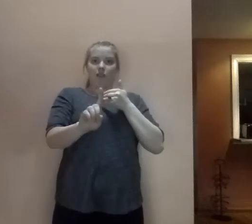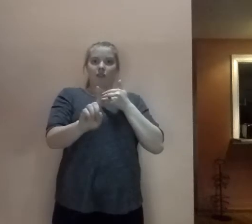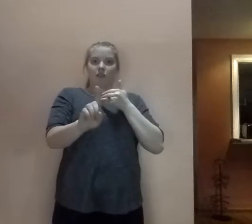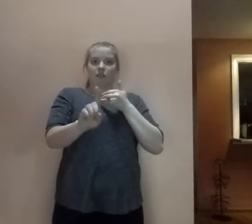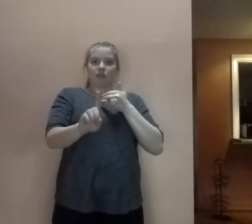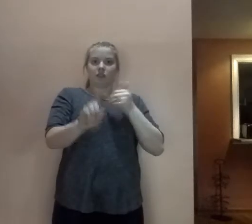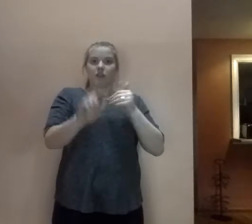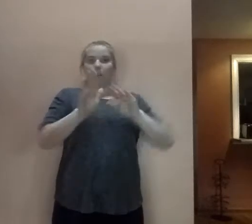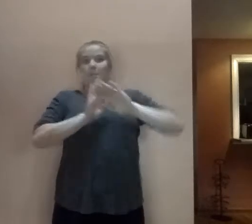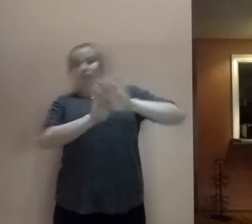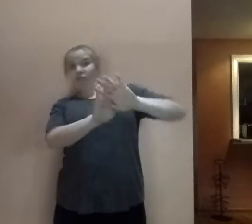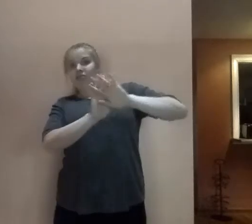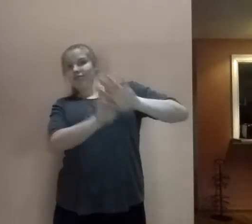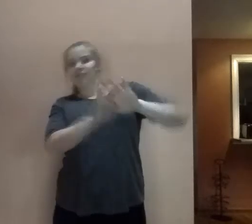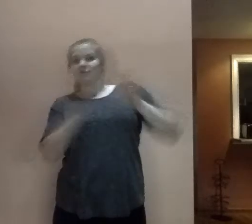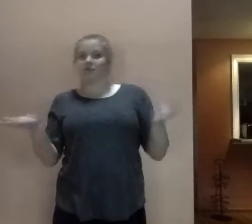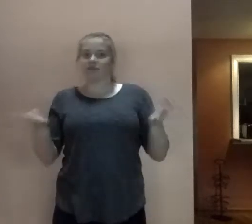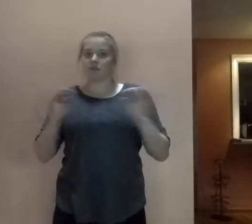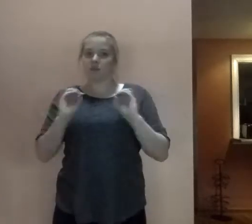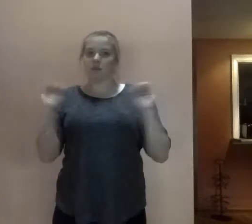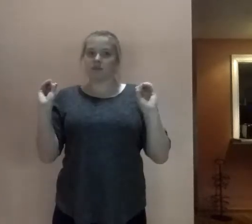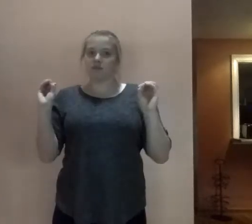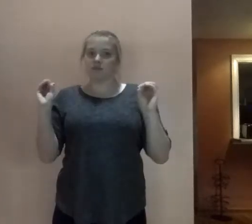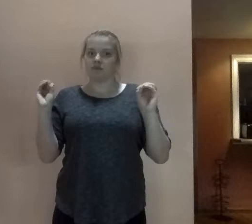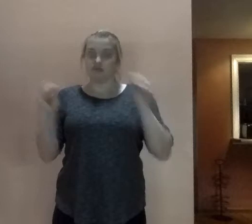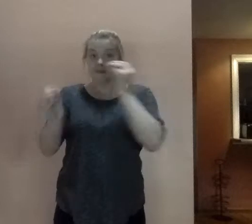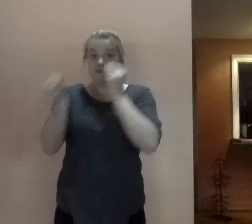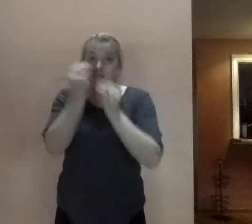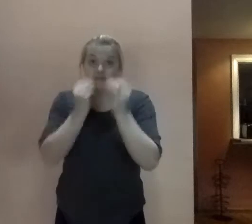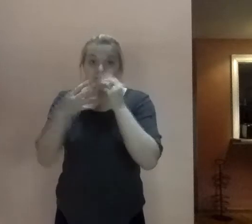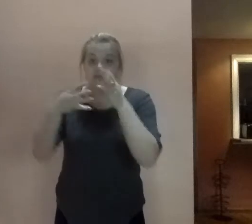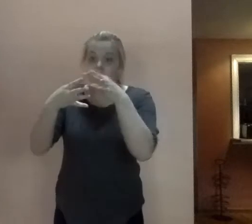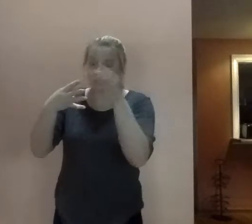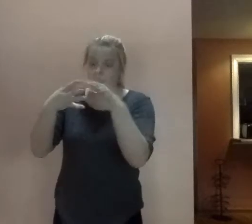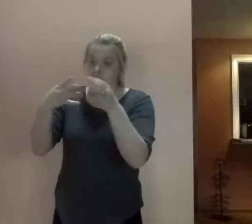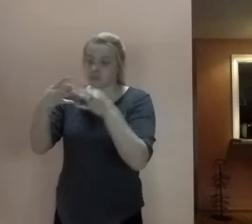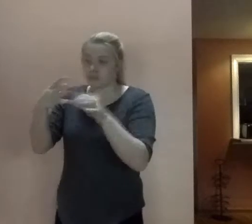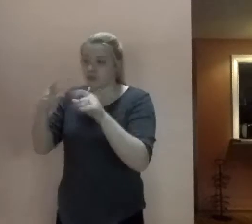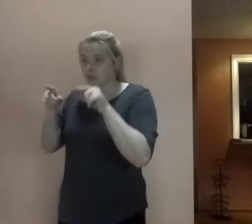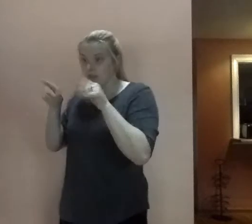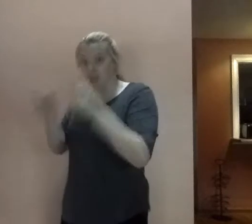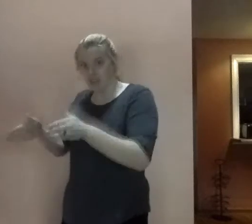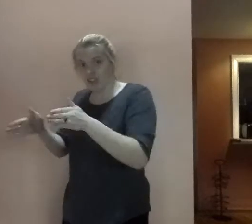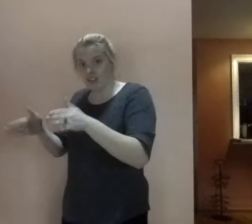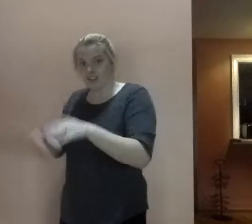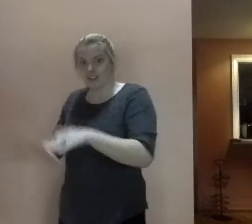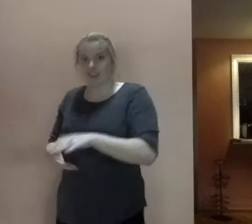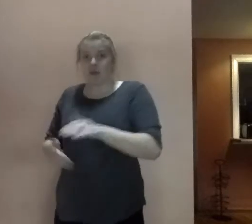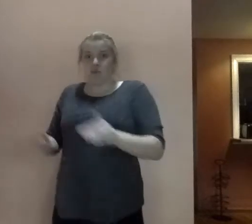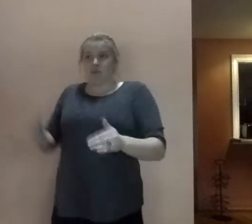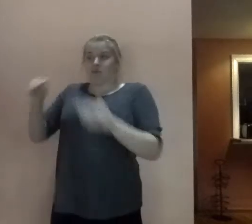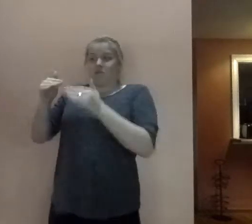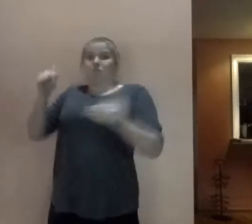we walk around worrying about, actually dietary choices trump smoking when it comes to those risks. If I could deliver